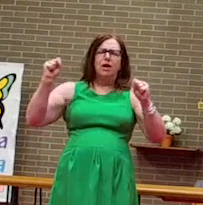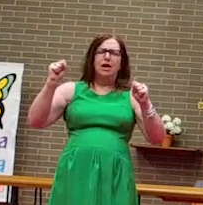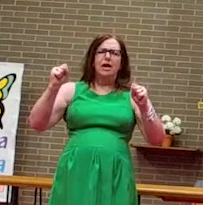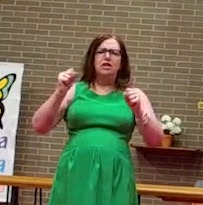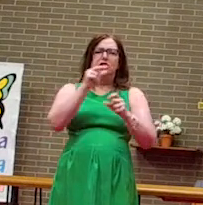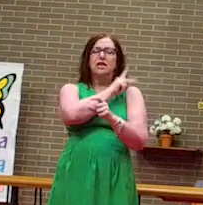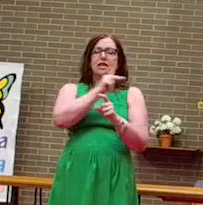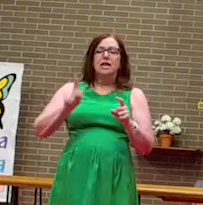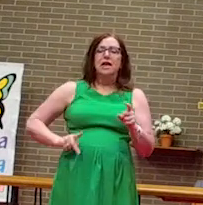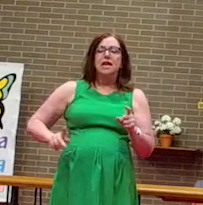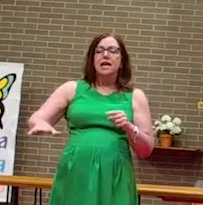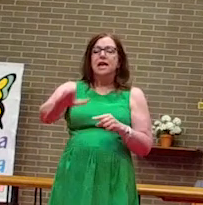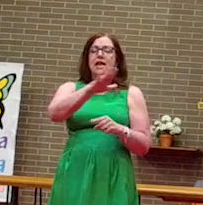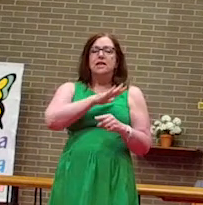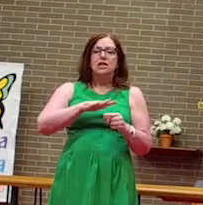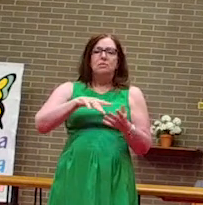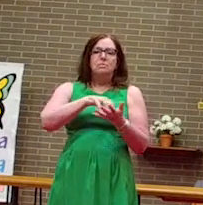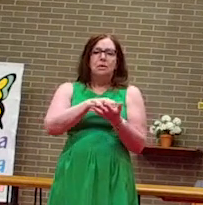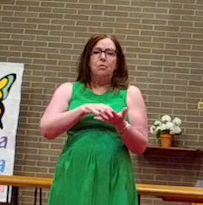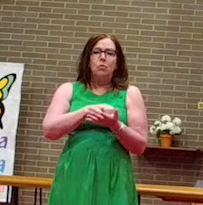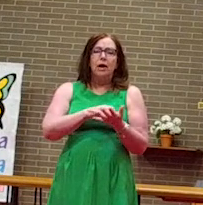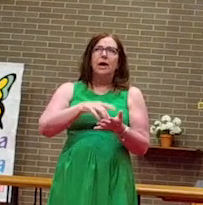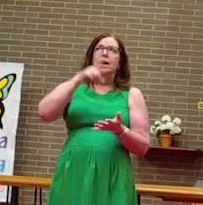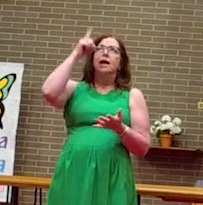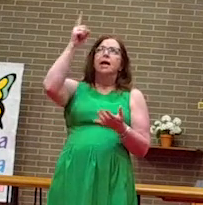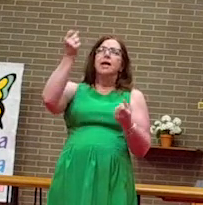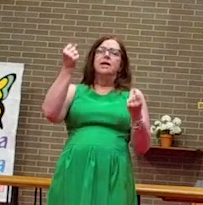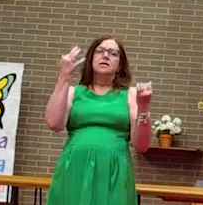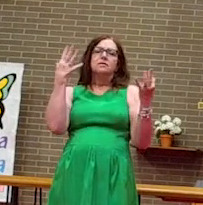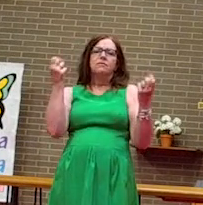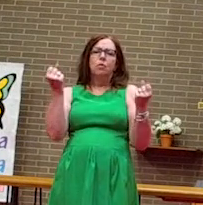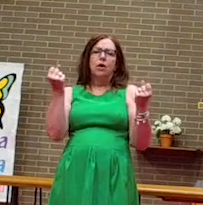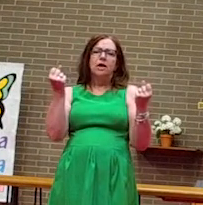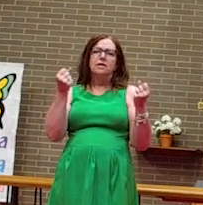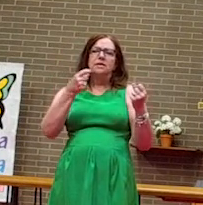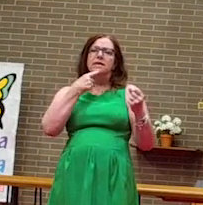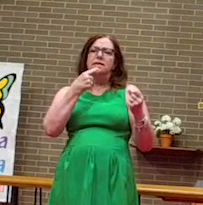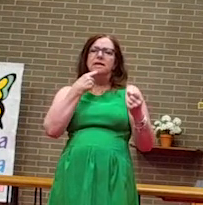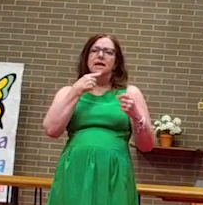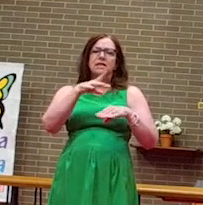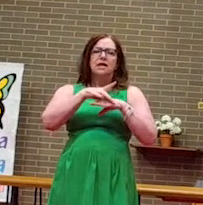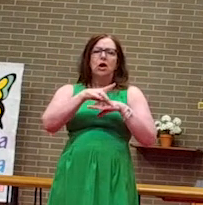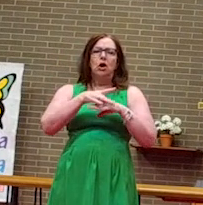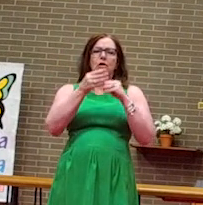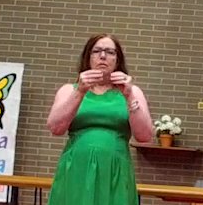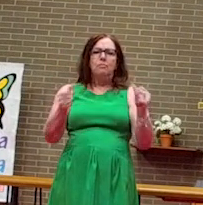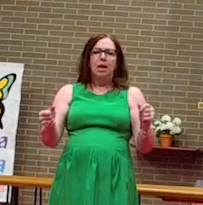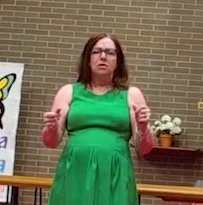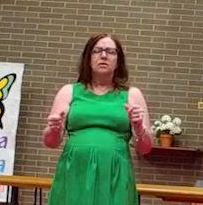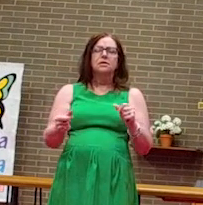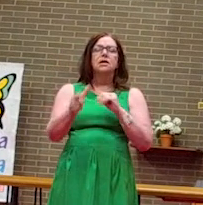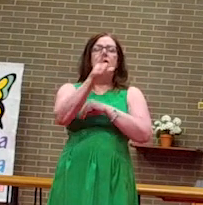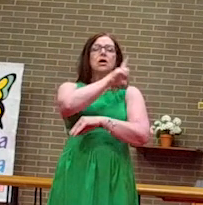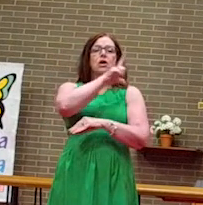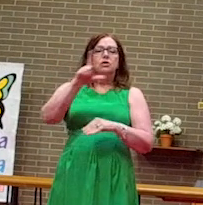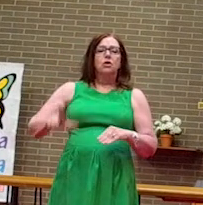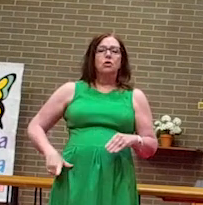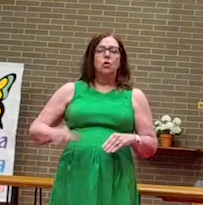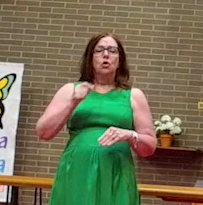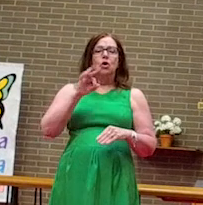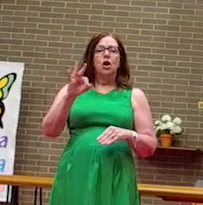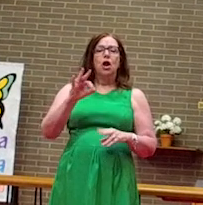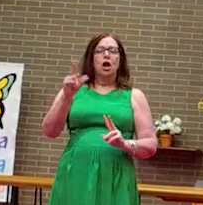totter. He utters his voice, the earth melts. The Lord of hosts is with